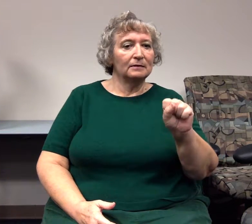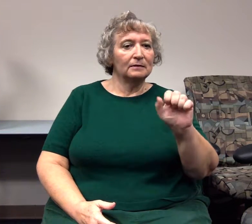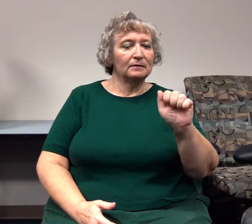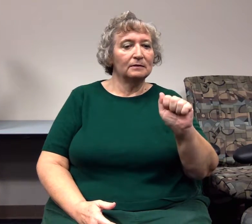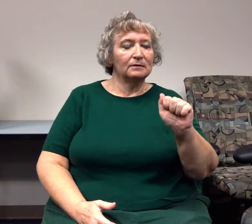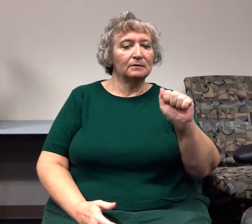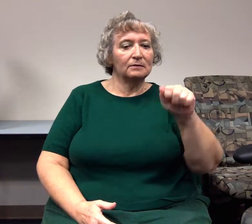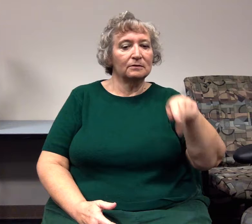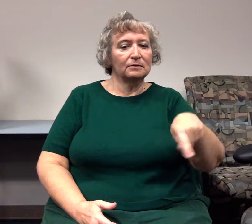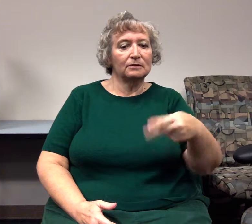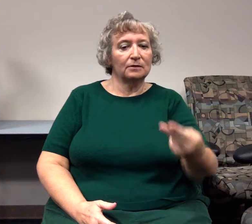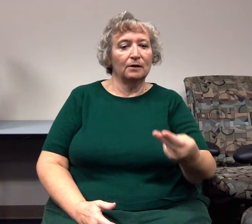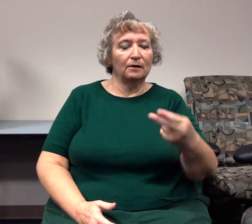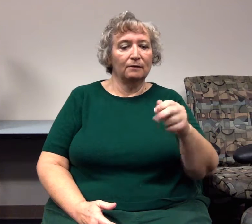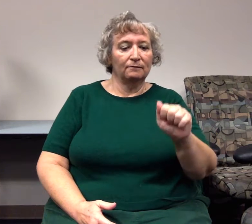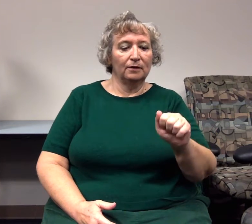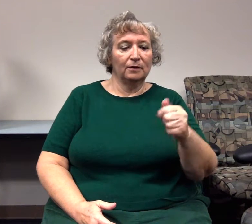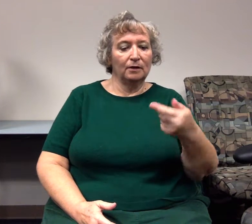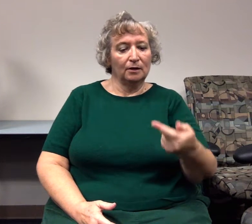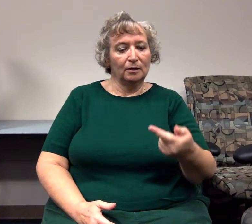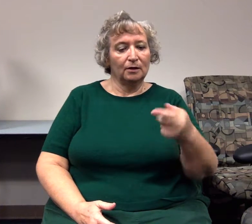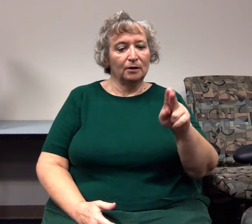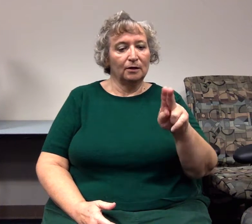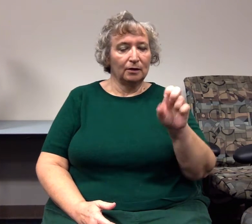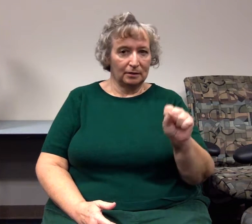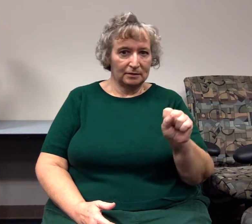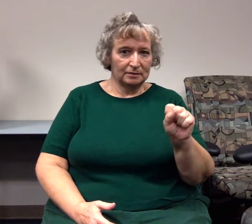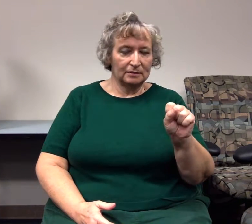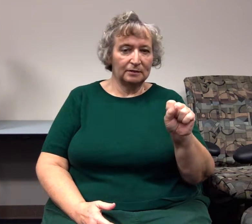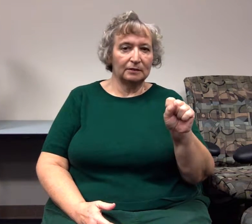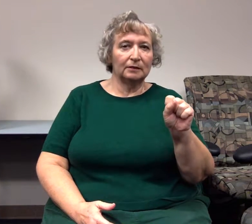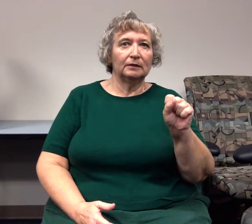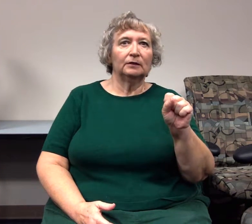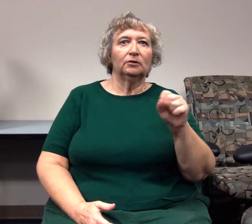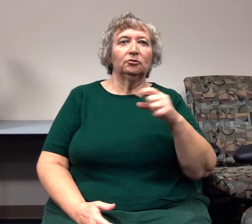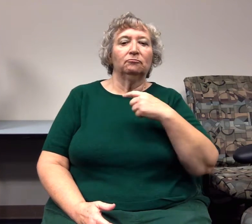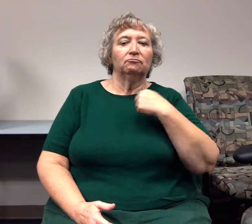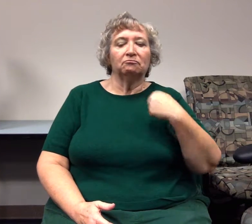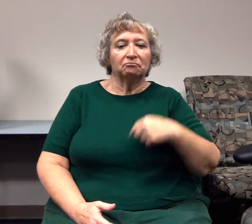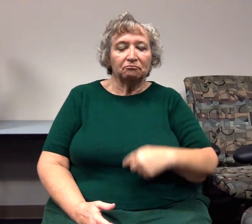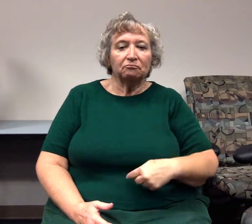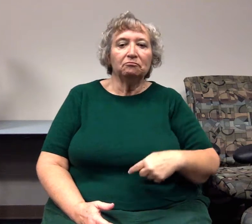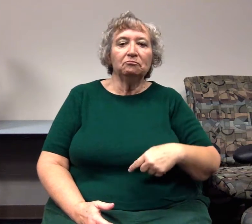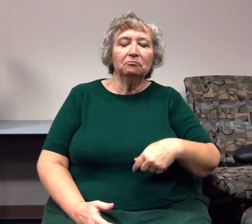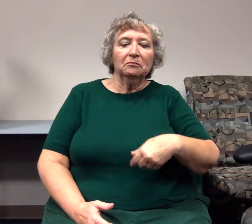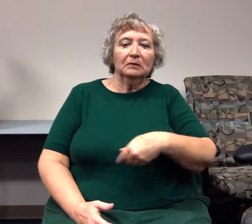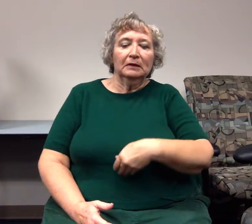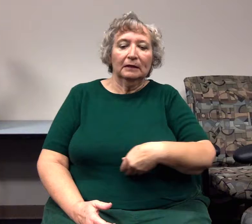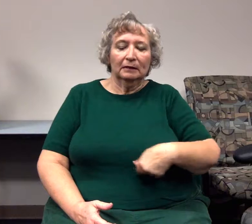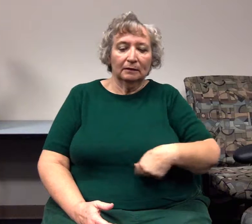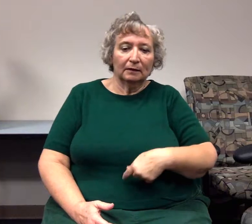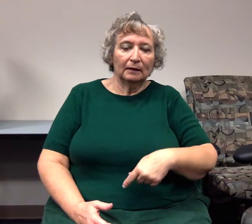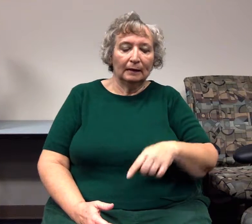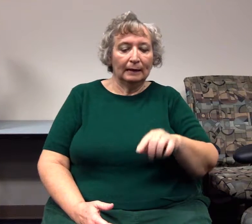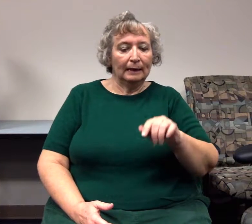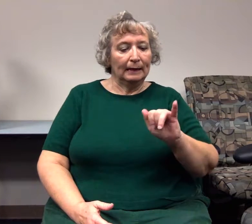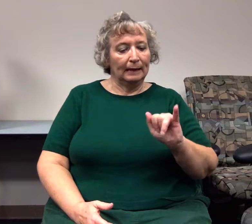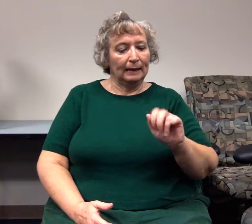and our intestines. And then we're going to talk about our trachea and our lungs and our